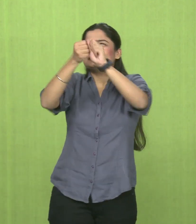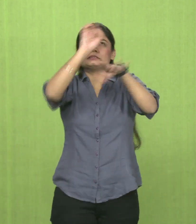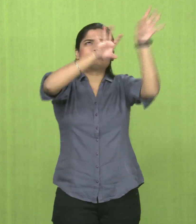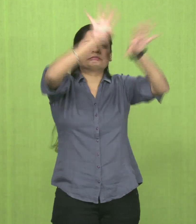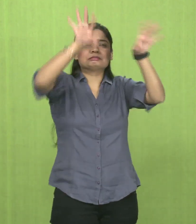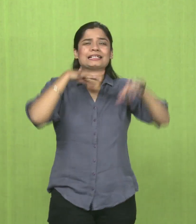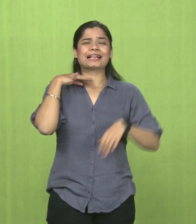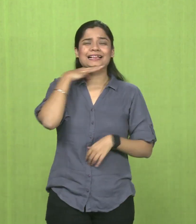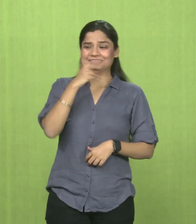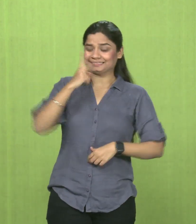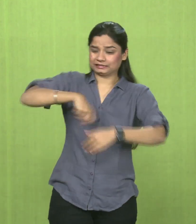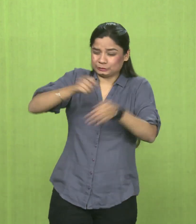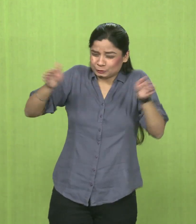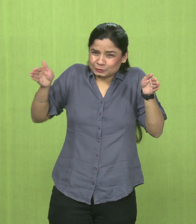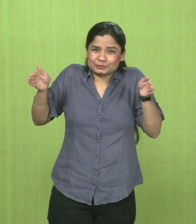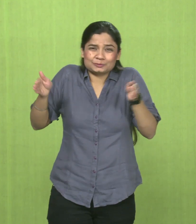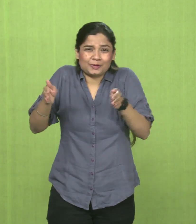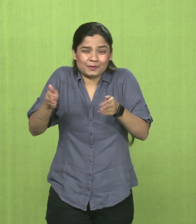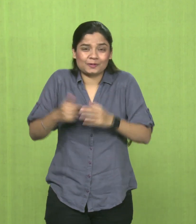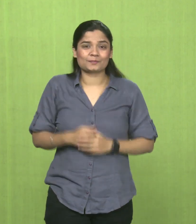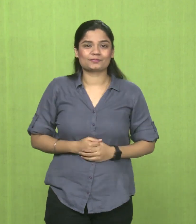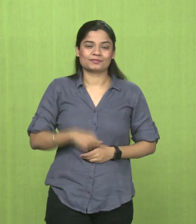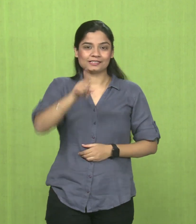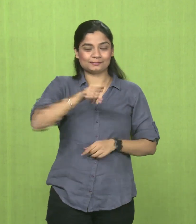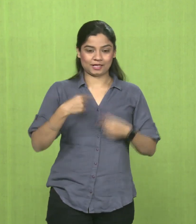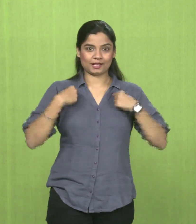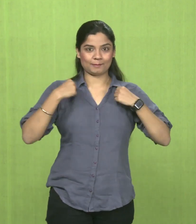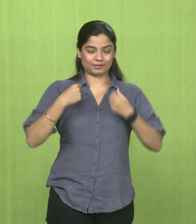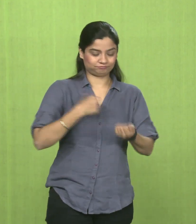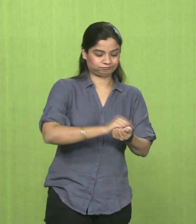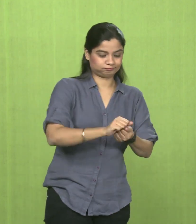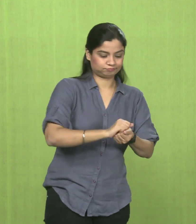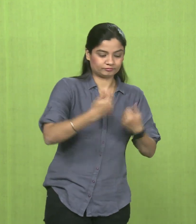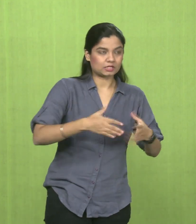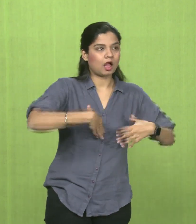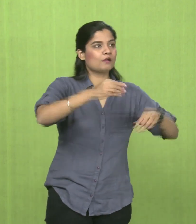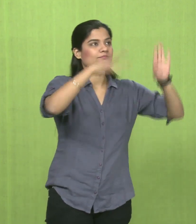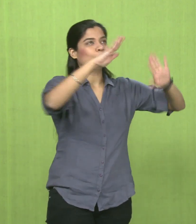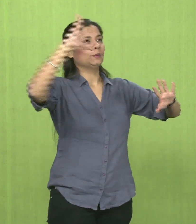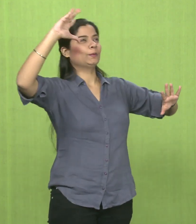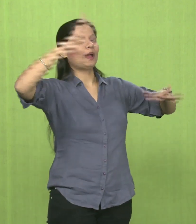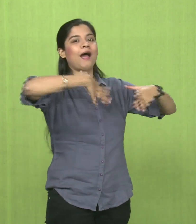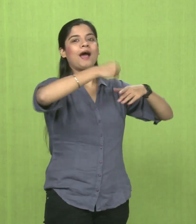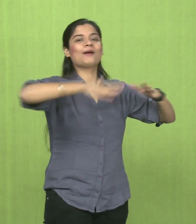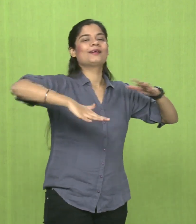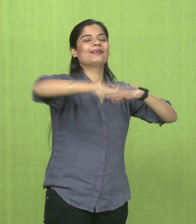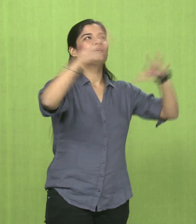to maintain cleanliness in that kitchen because of its small size. There's no place to dry